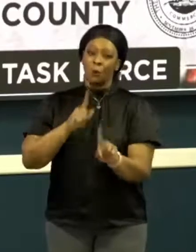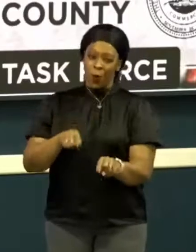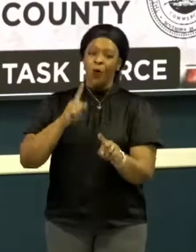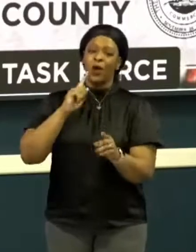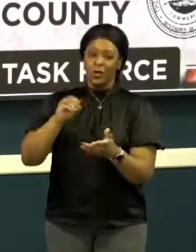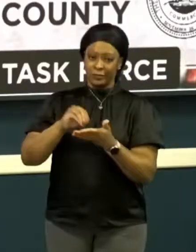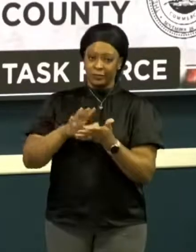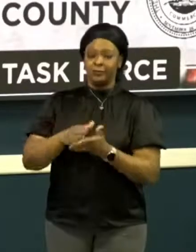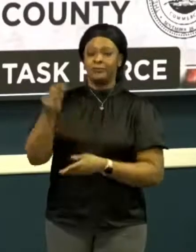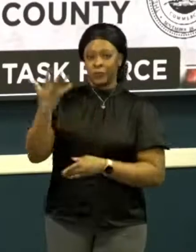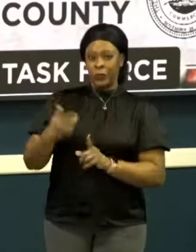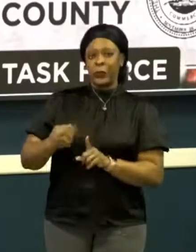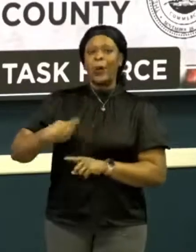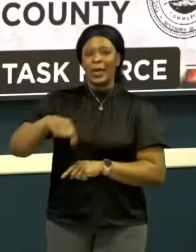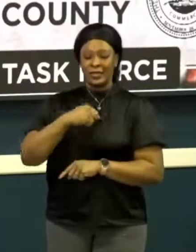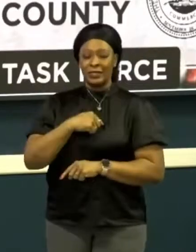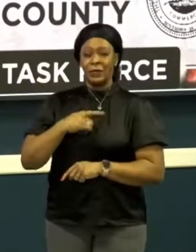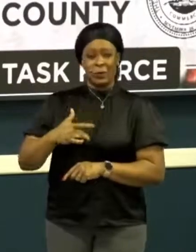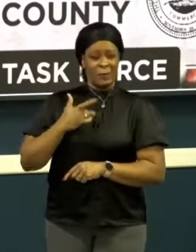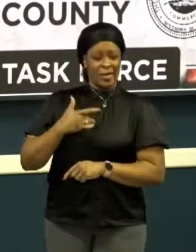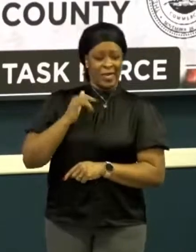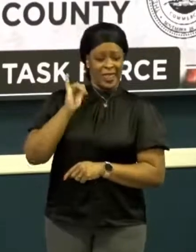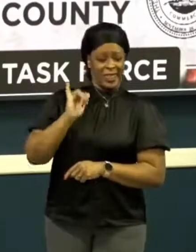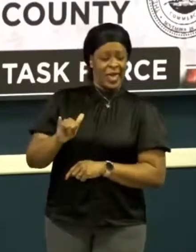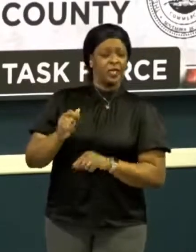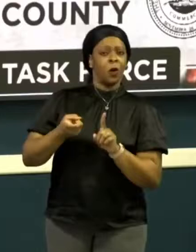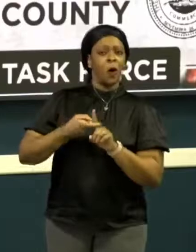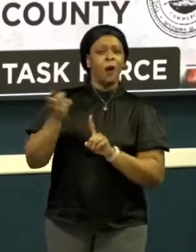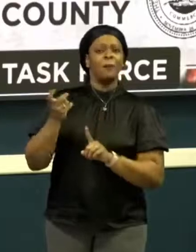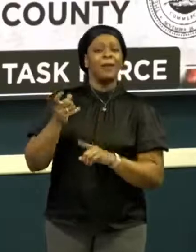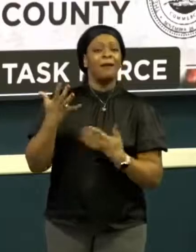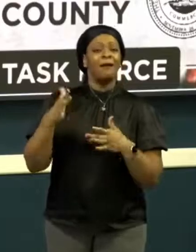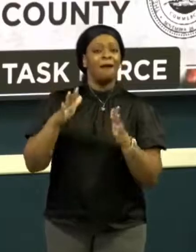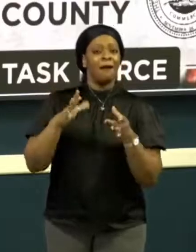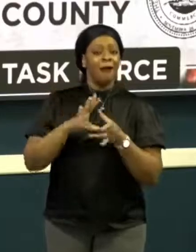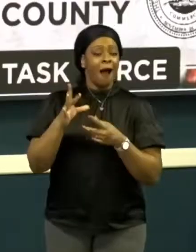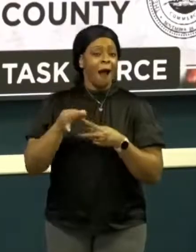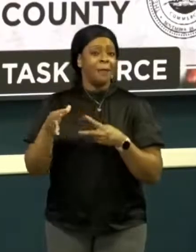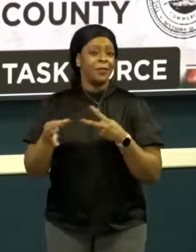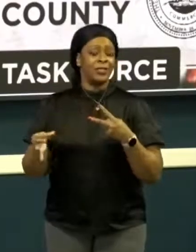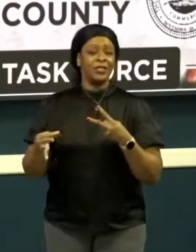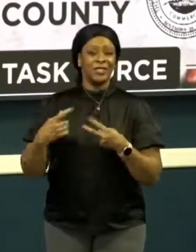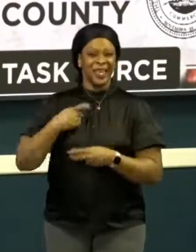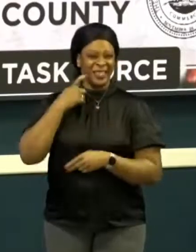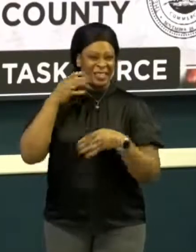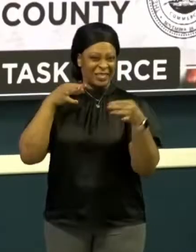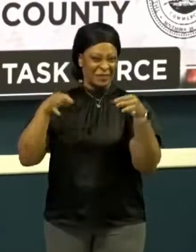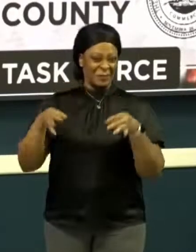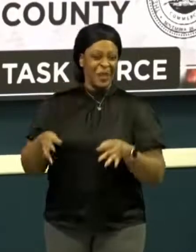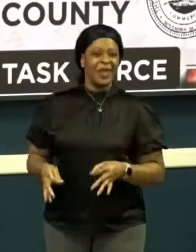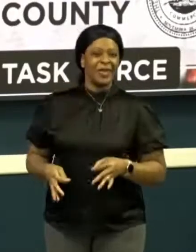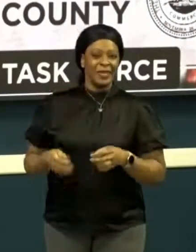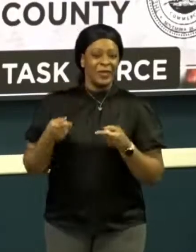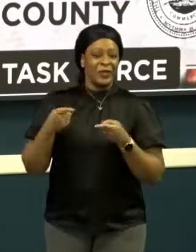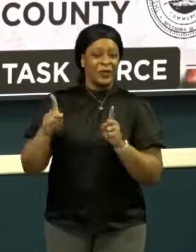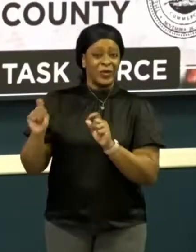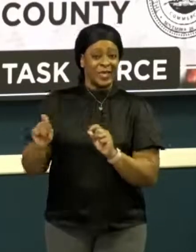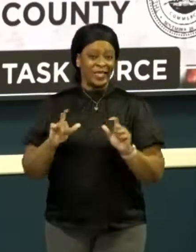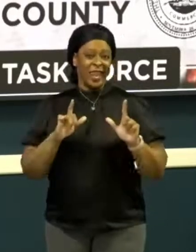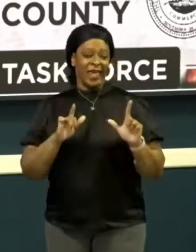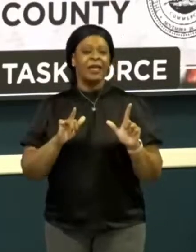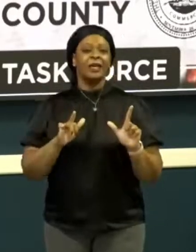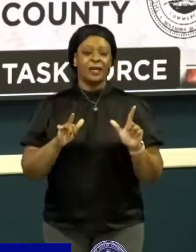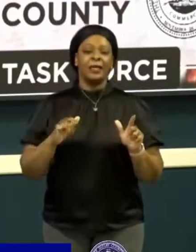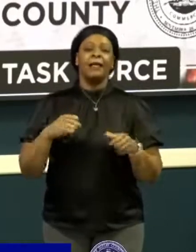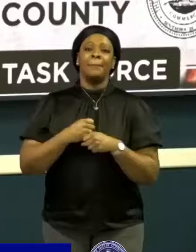at-home results, and we believe that this automated option that I just described during the slides